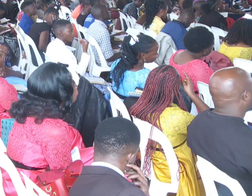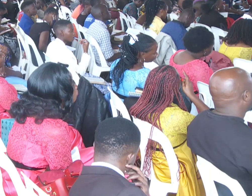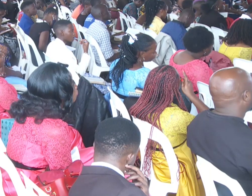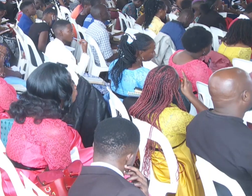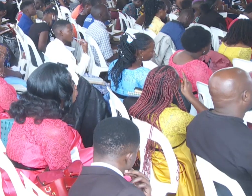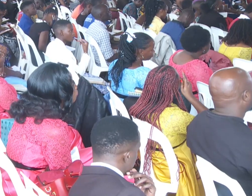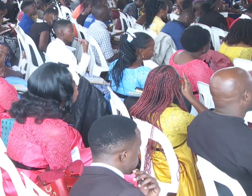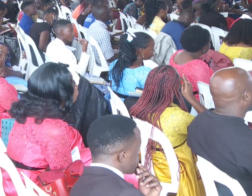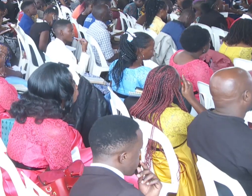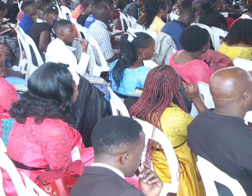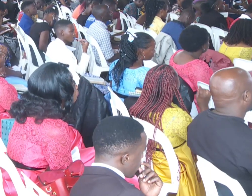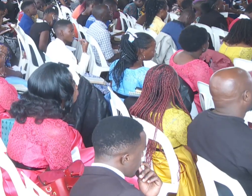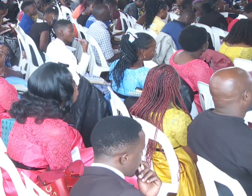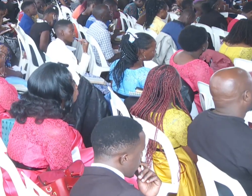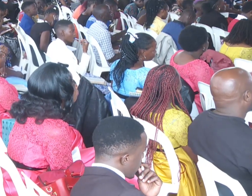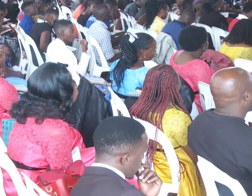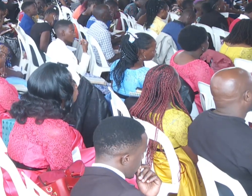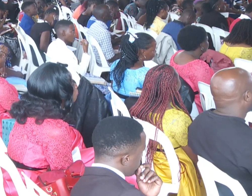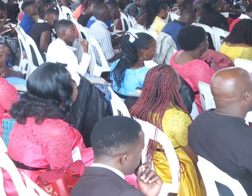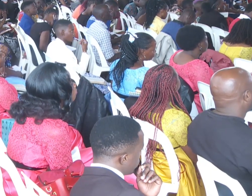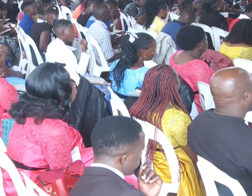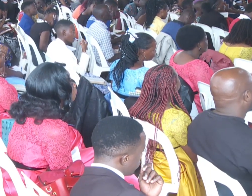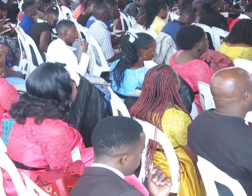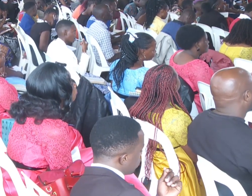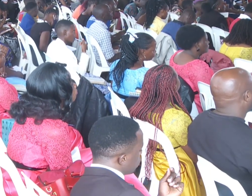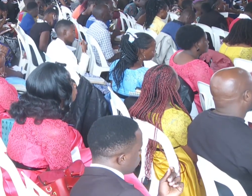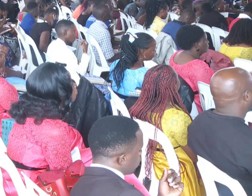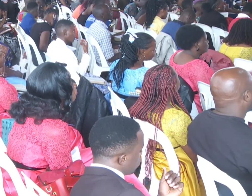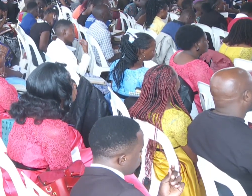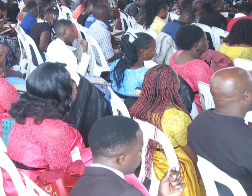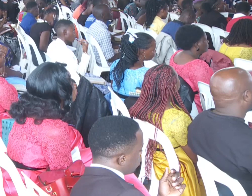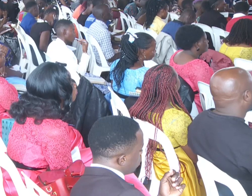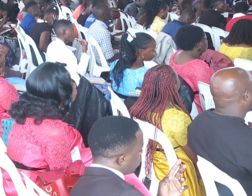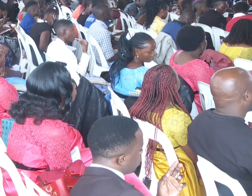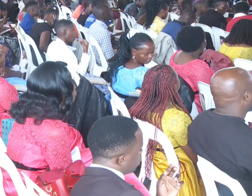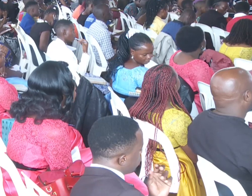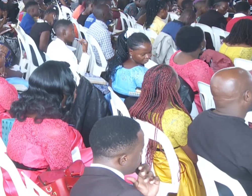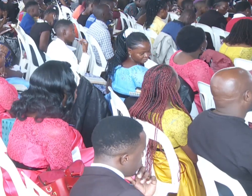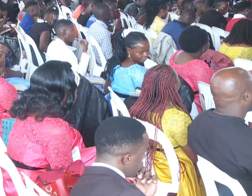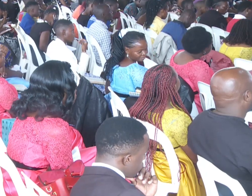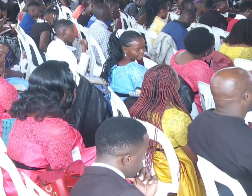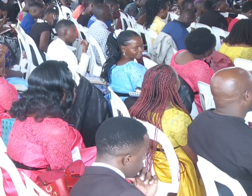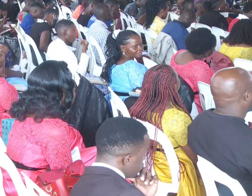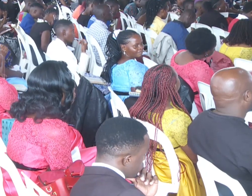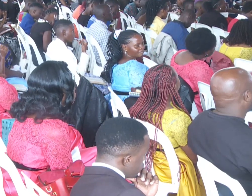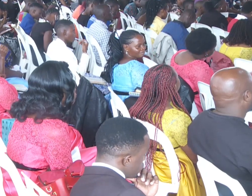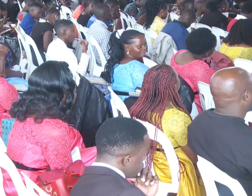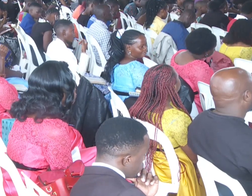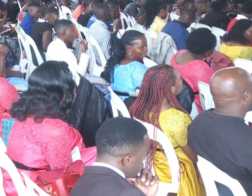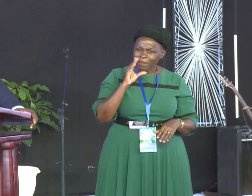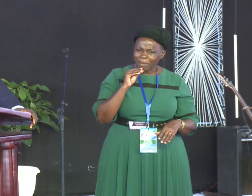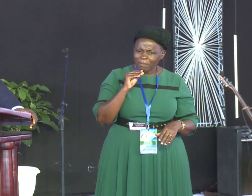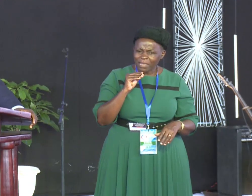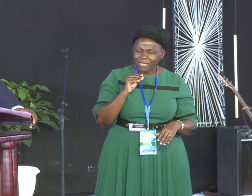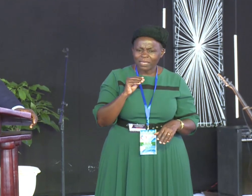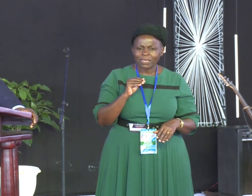is truth? Na atambula na afuluma. And then he departed. And when he had said this, he